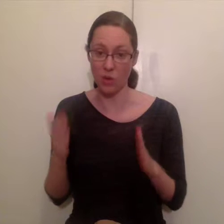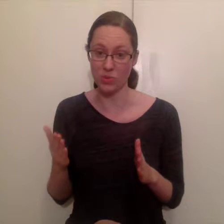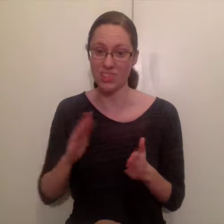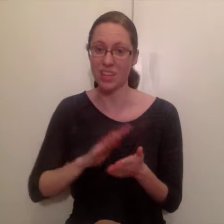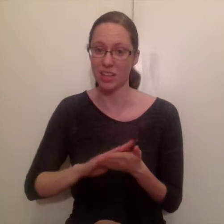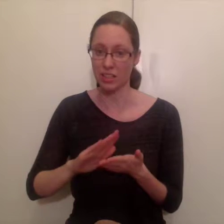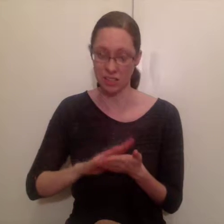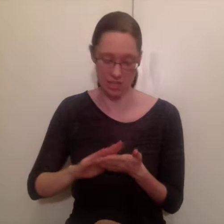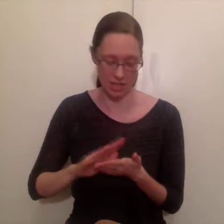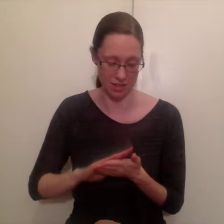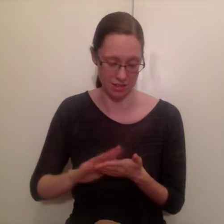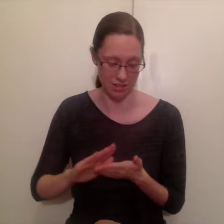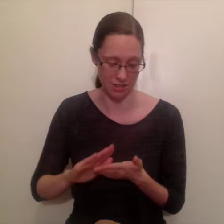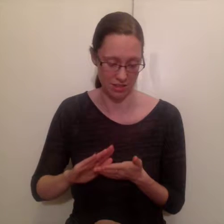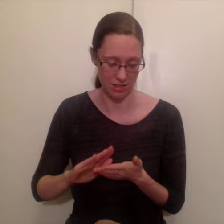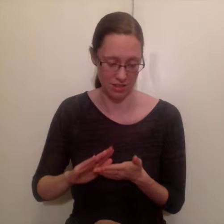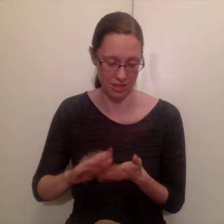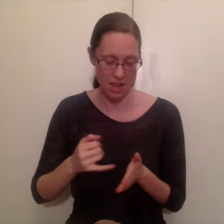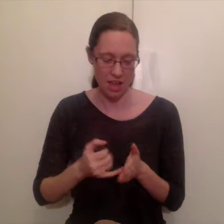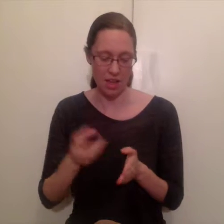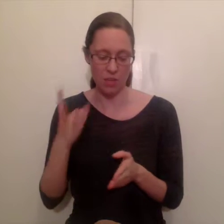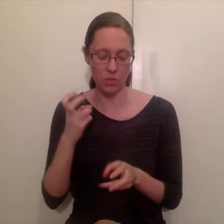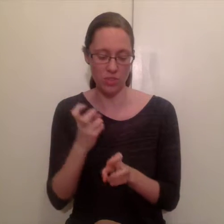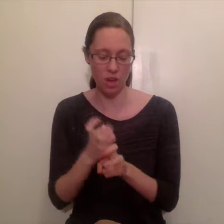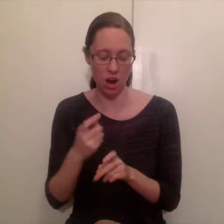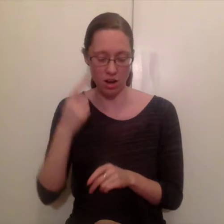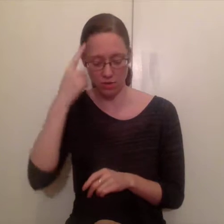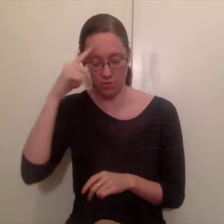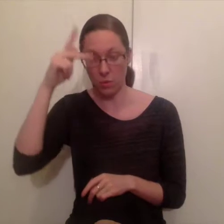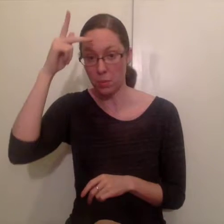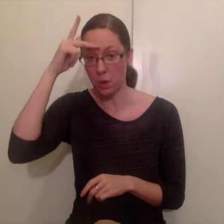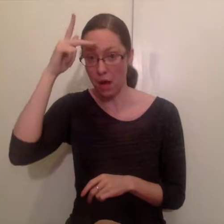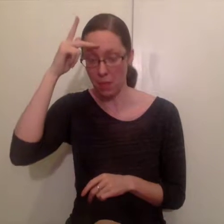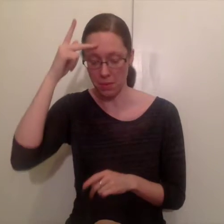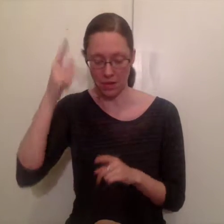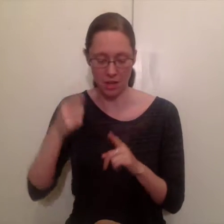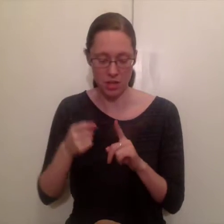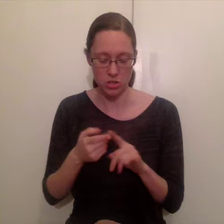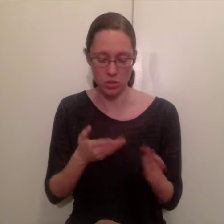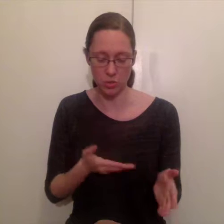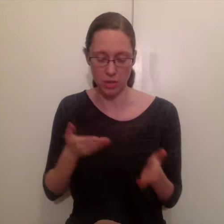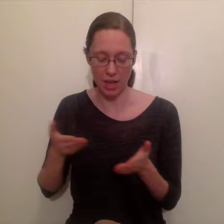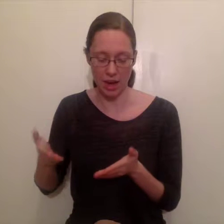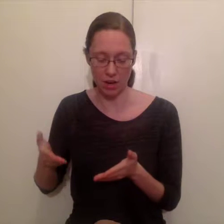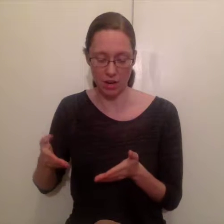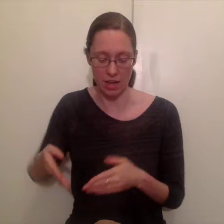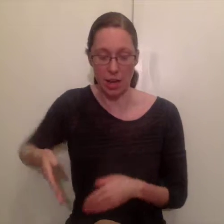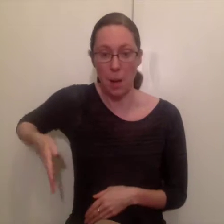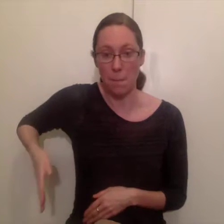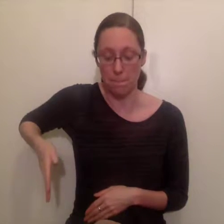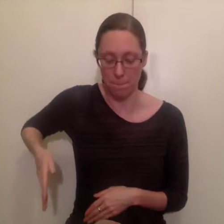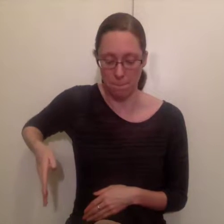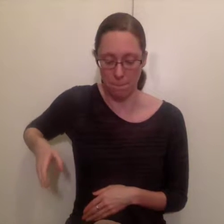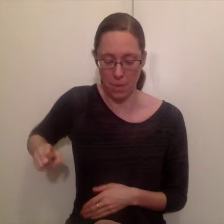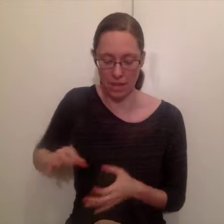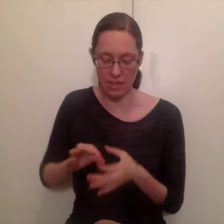house clean. It was hard for Papa to carry buckets